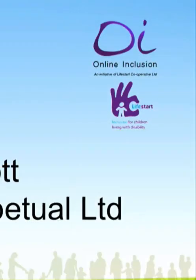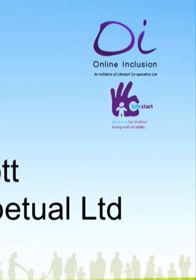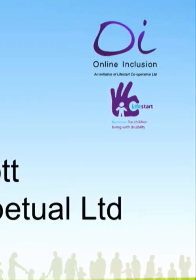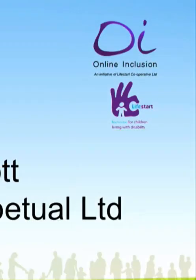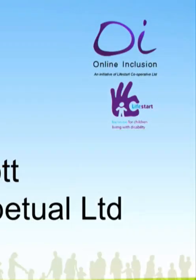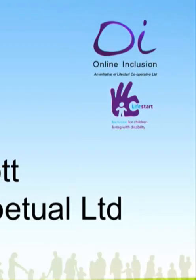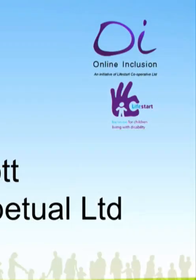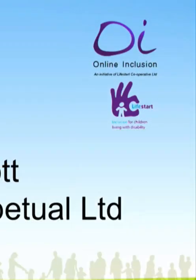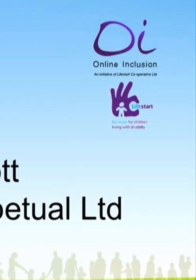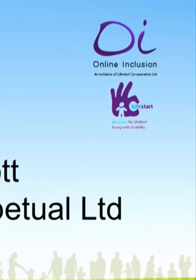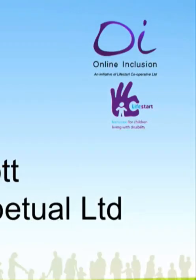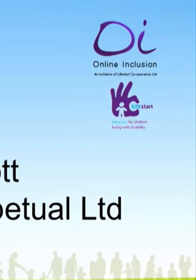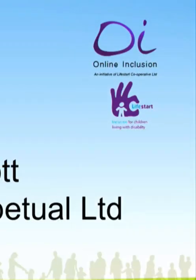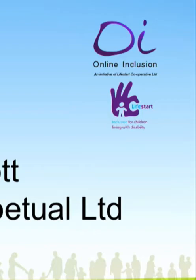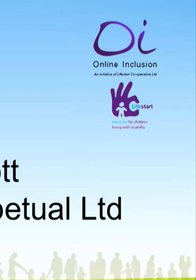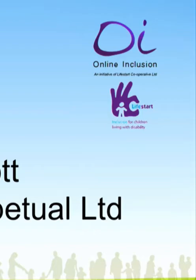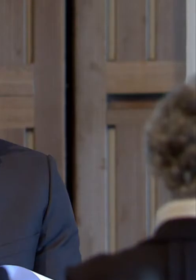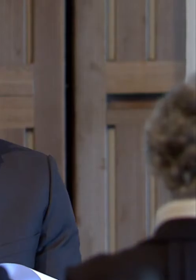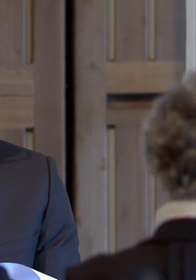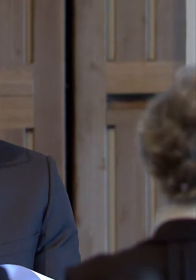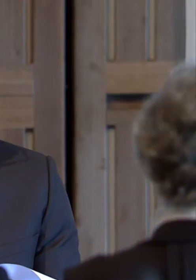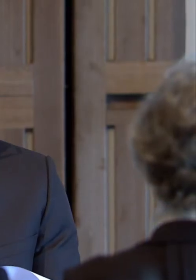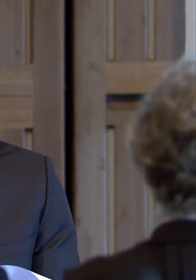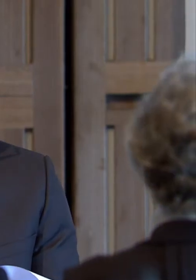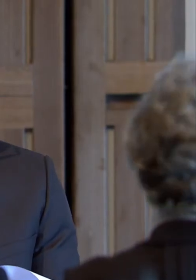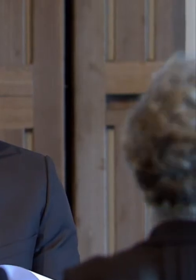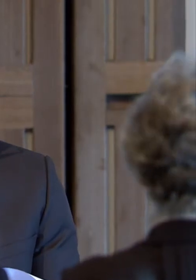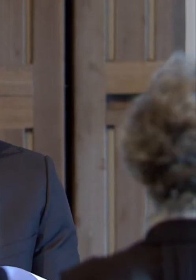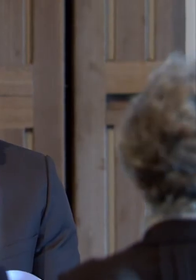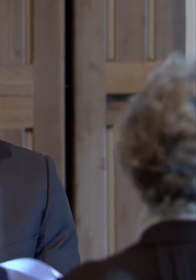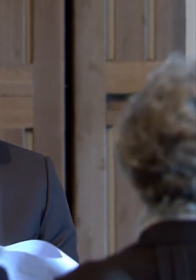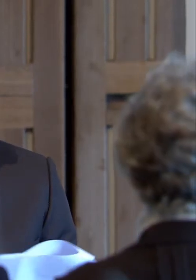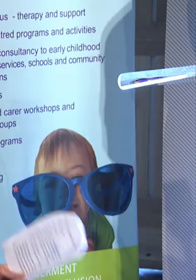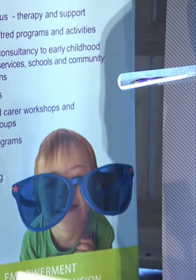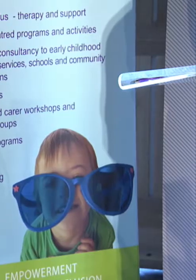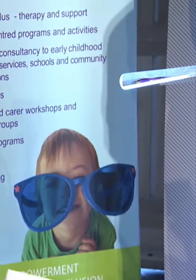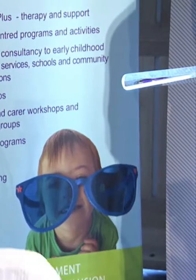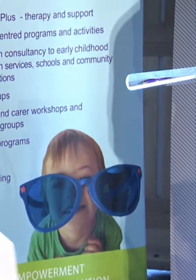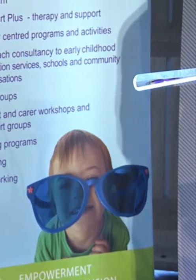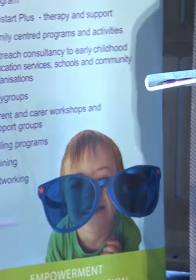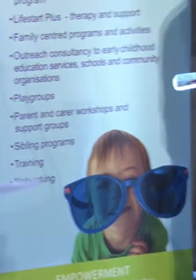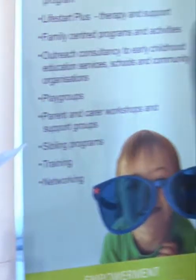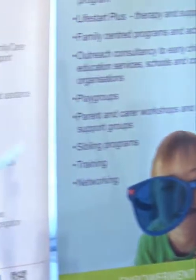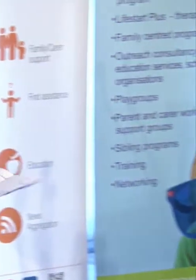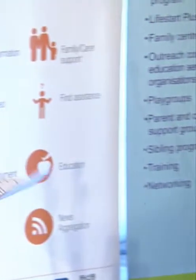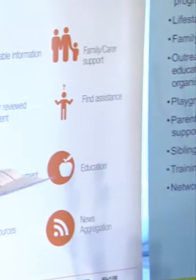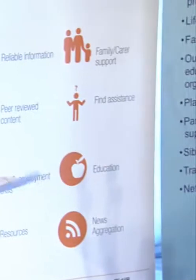body that has supported OI through its philanthropic model of change, Mr. Peter Scott. Welcome, Peter Scott.